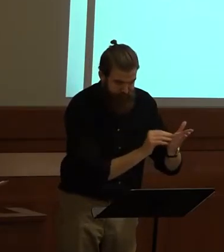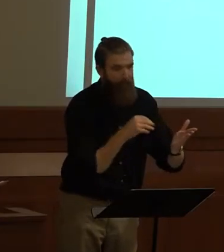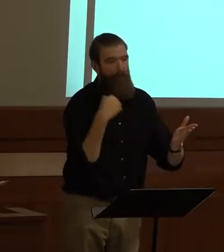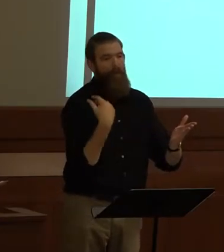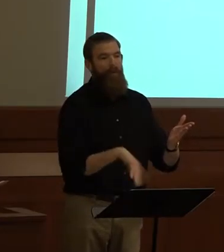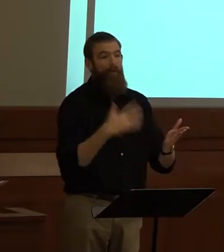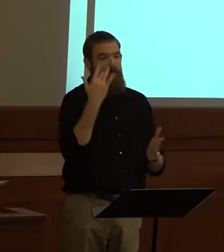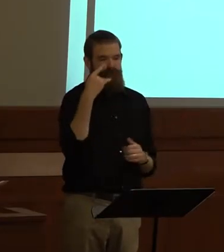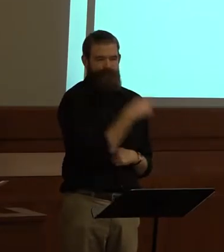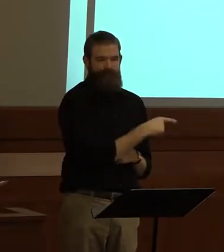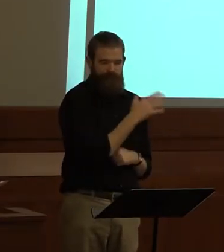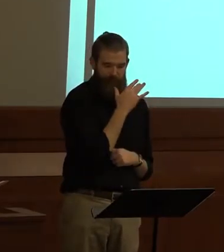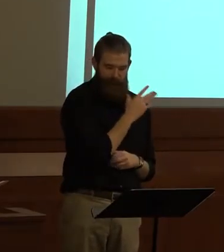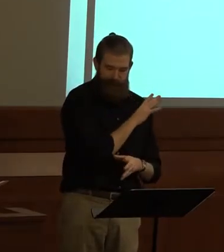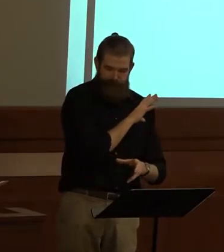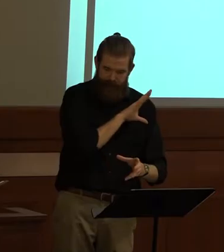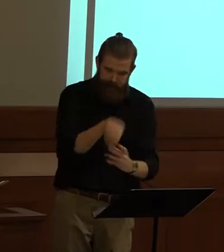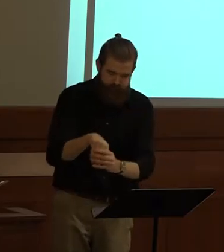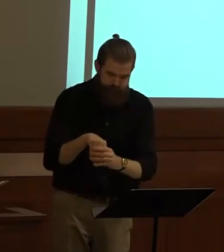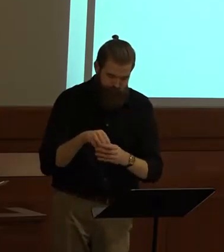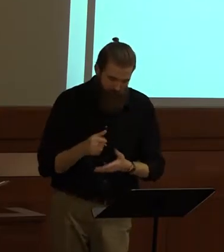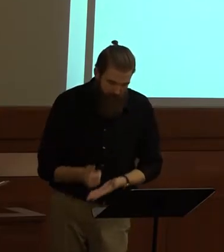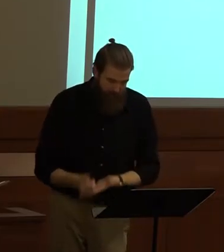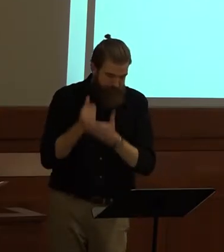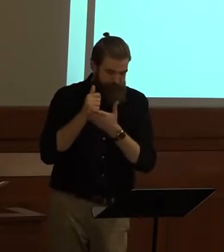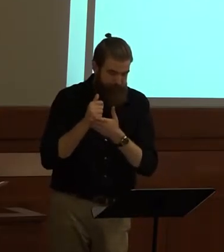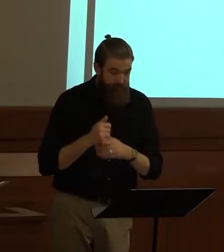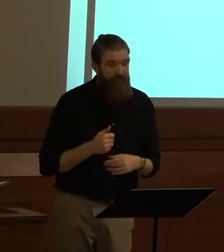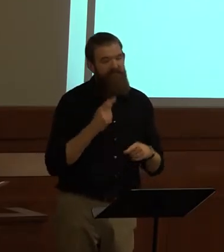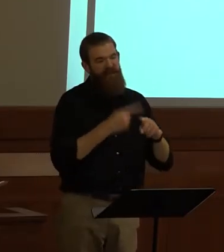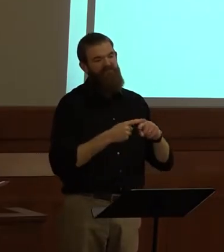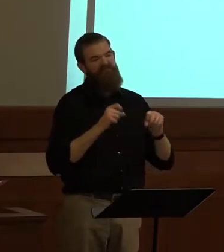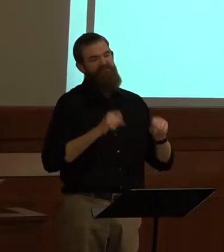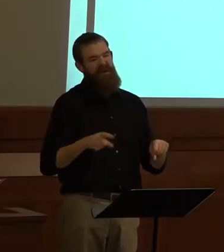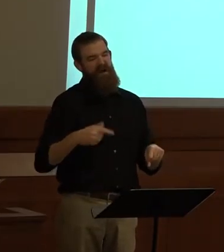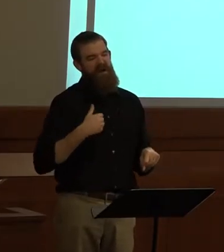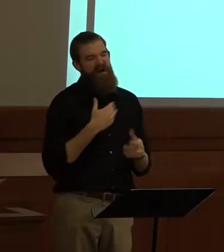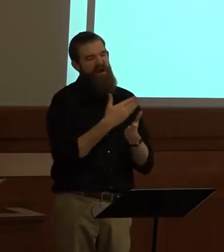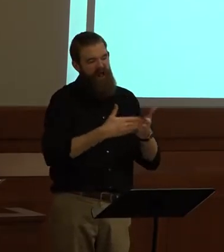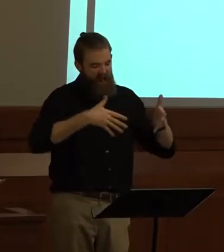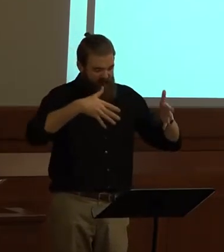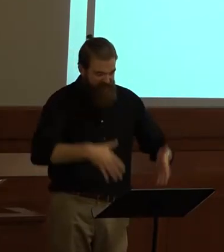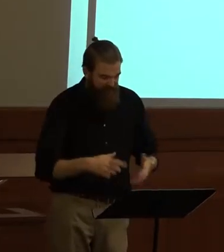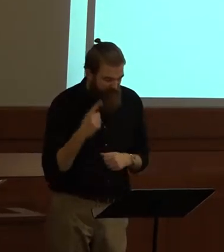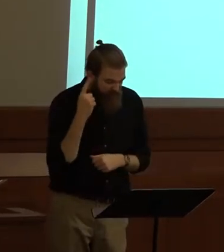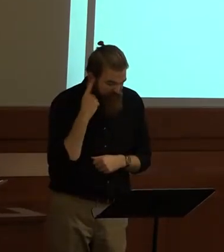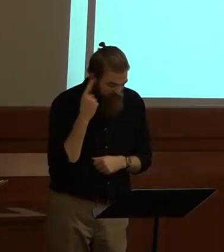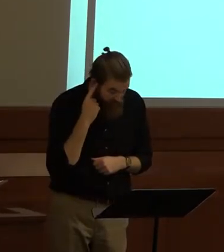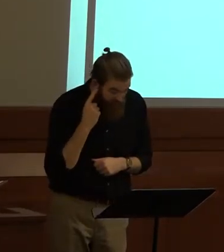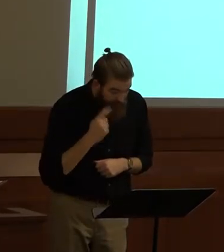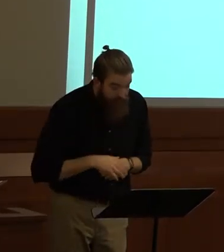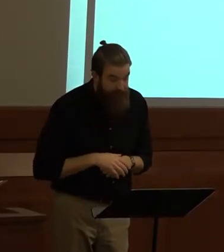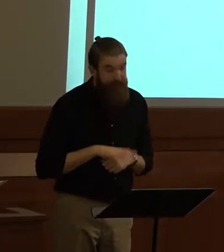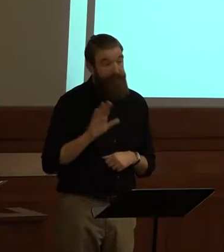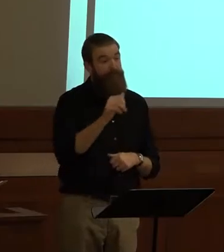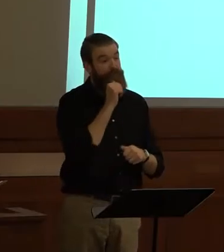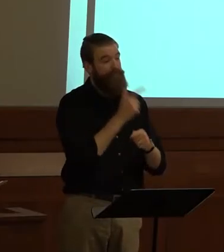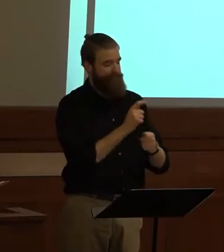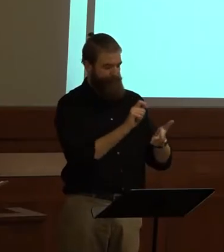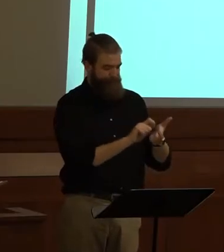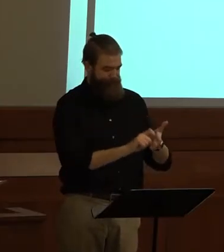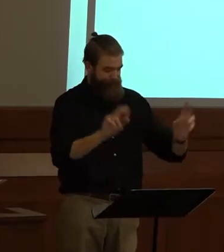would never, in that way that he shared in it, no one would have ever imagined that he was deaf. Furthermore, he led the same life as his brothers and